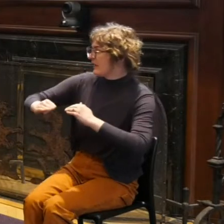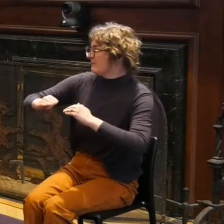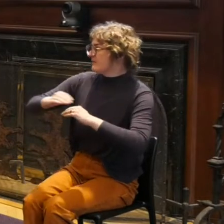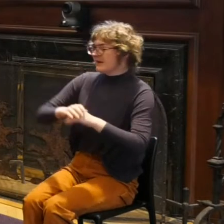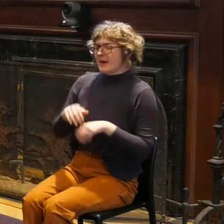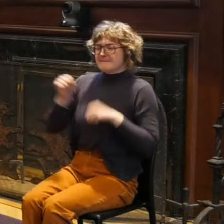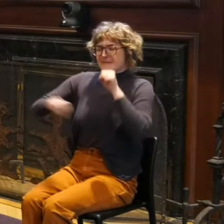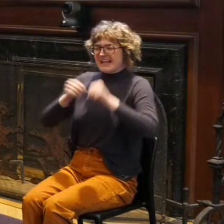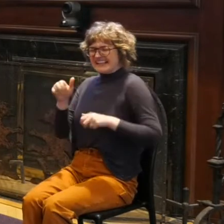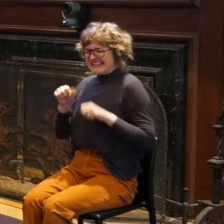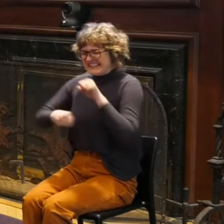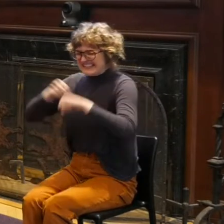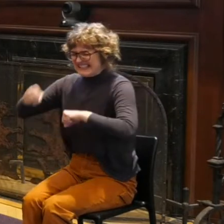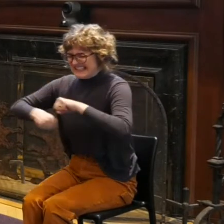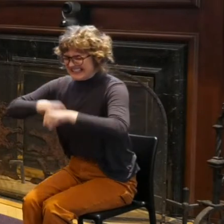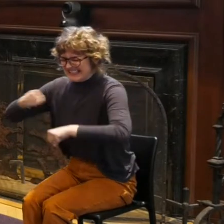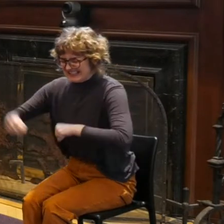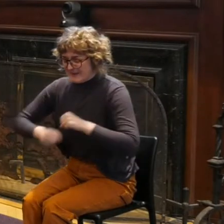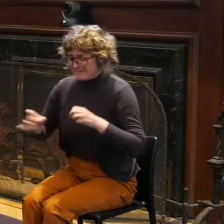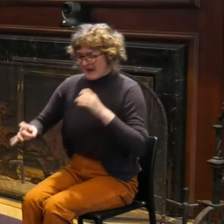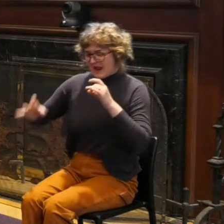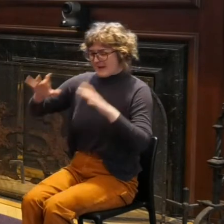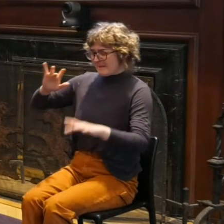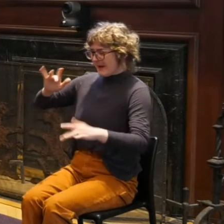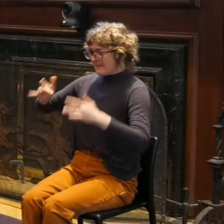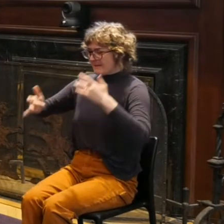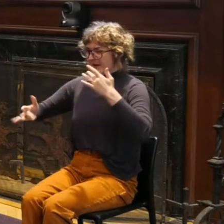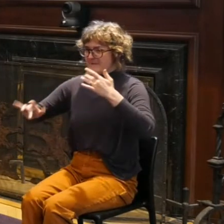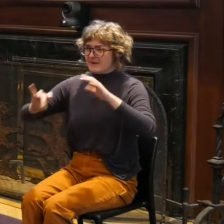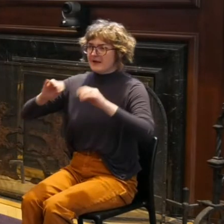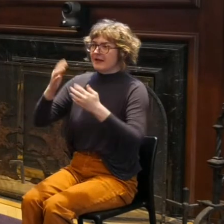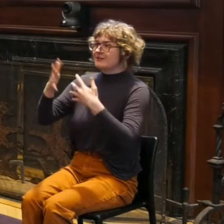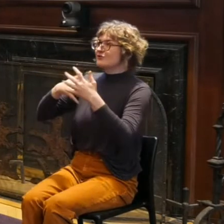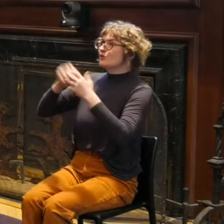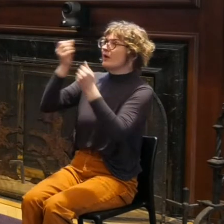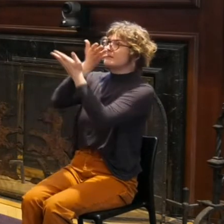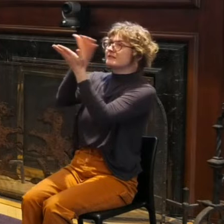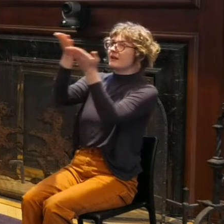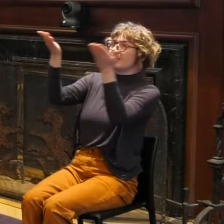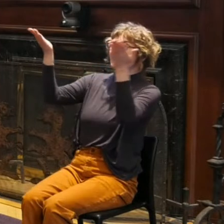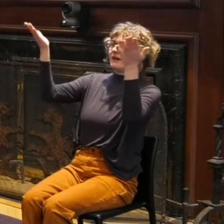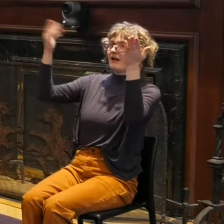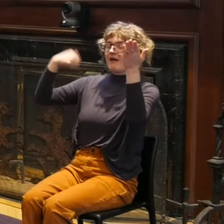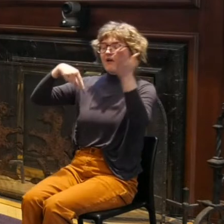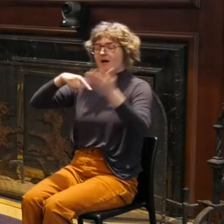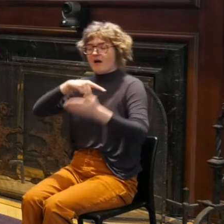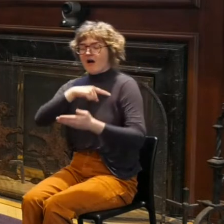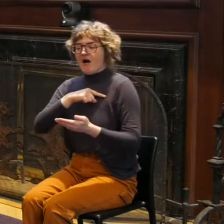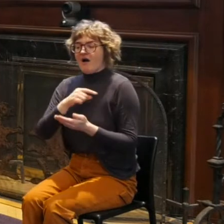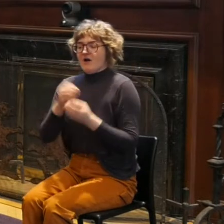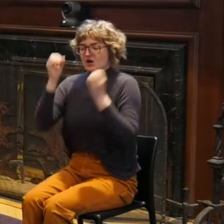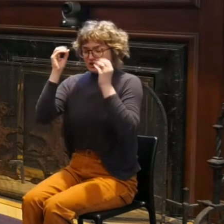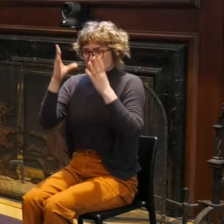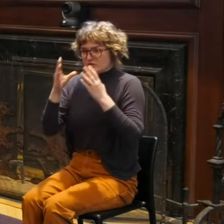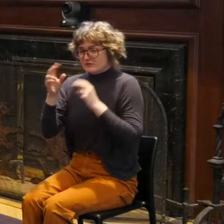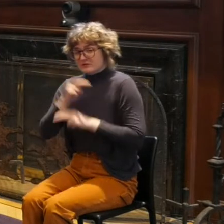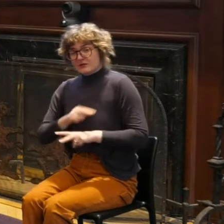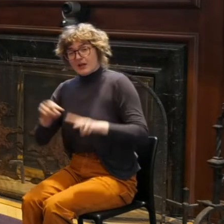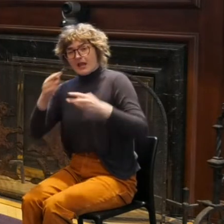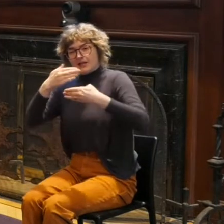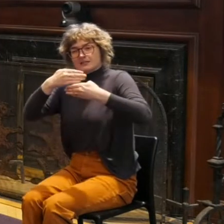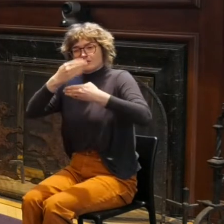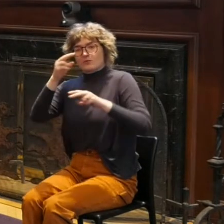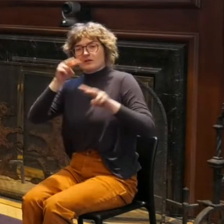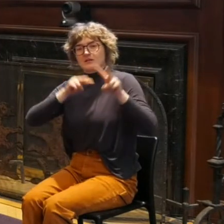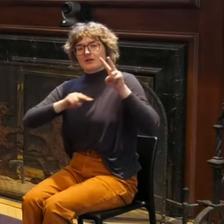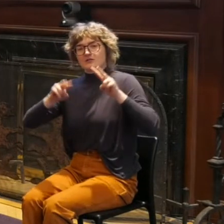by, their spokes sparkle against a gray sky. My students gaze at Langston's windows,